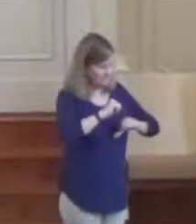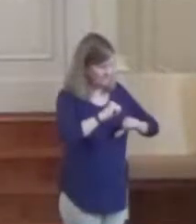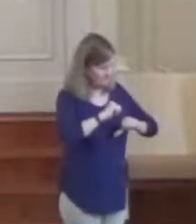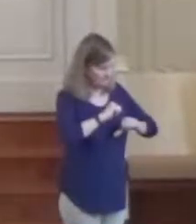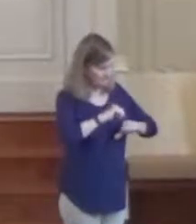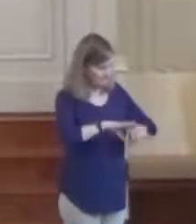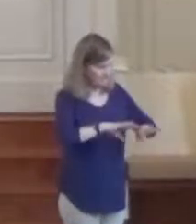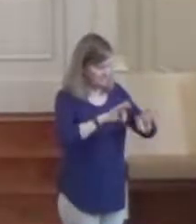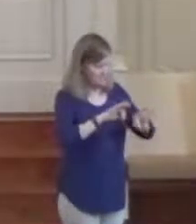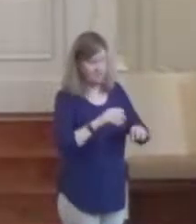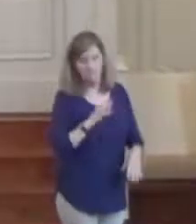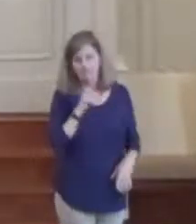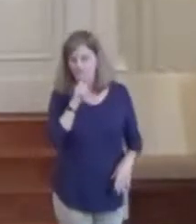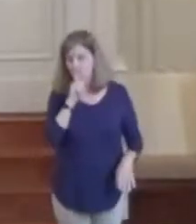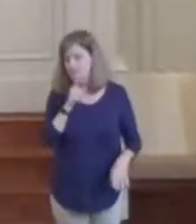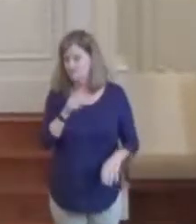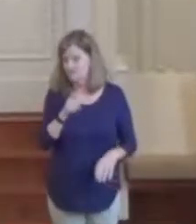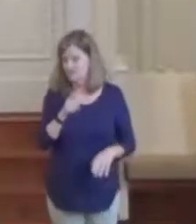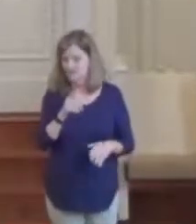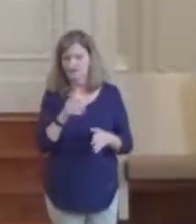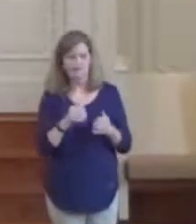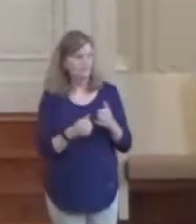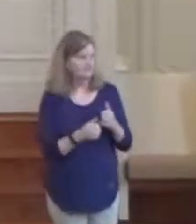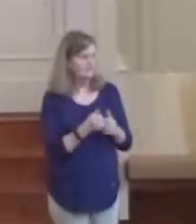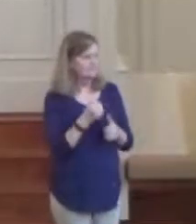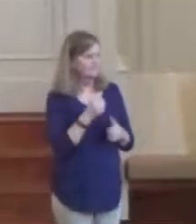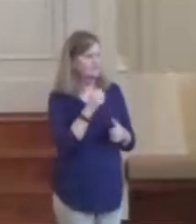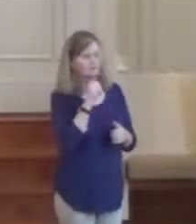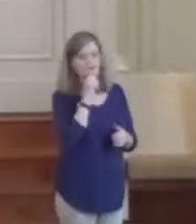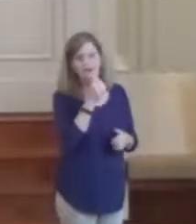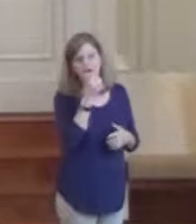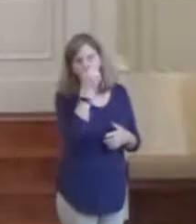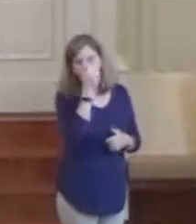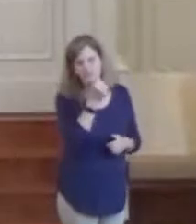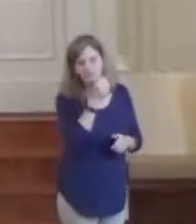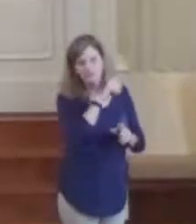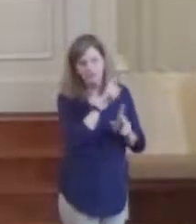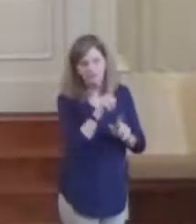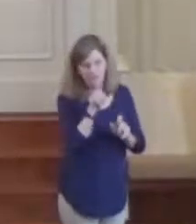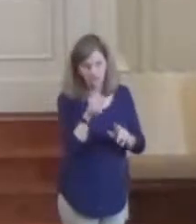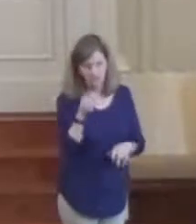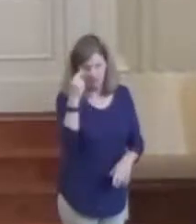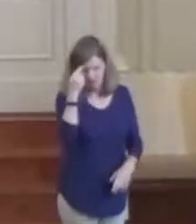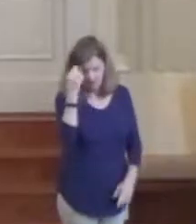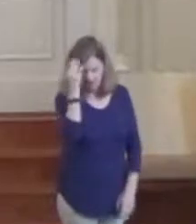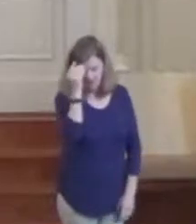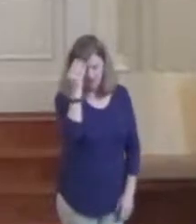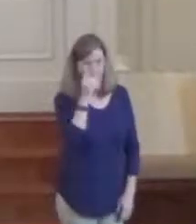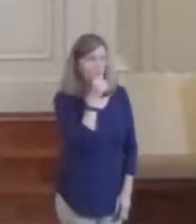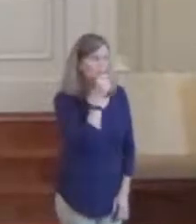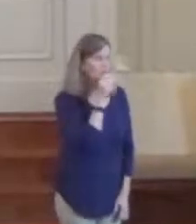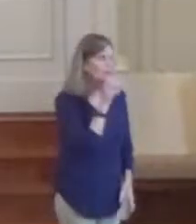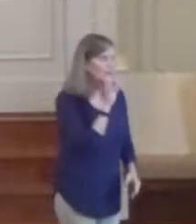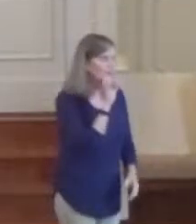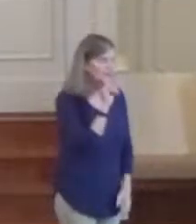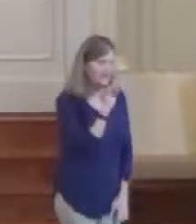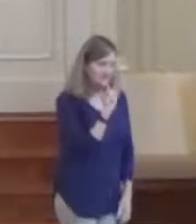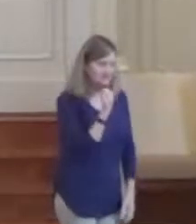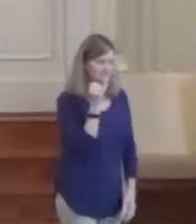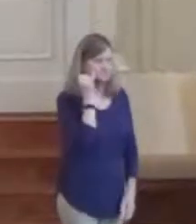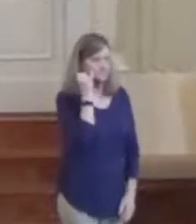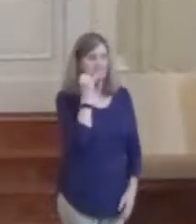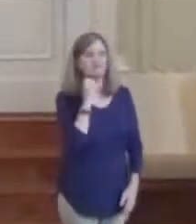world. Quite frankly, it's the most uninteresting question you can possibly imagine. Who cares? If